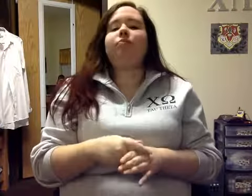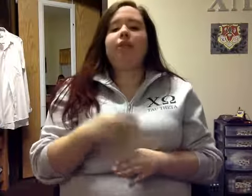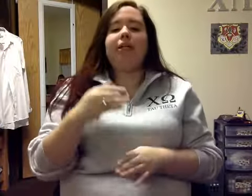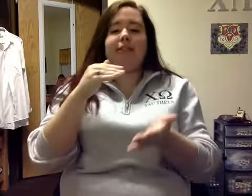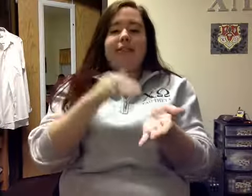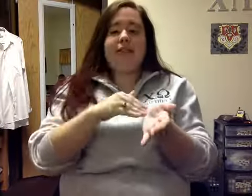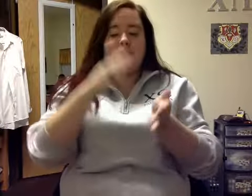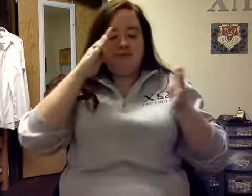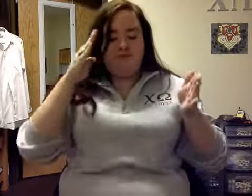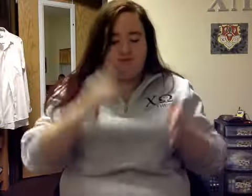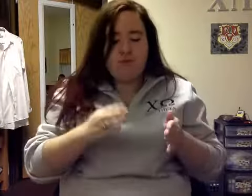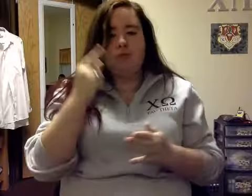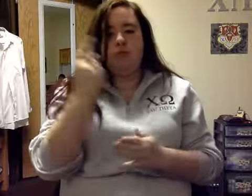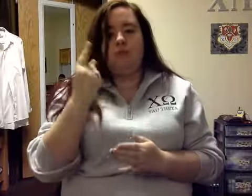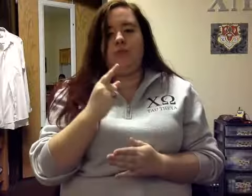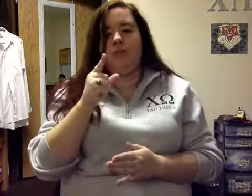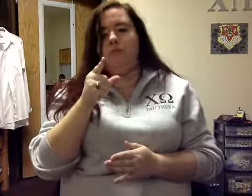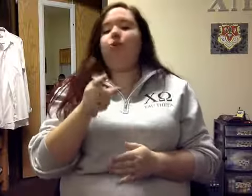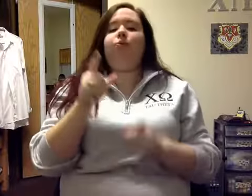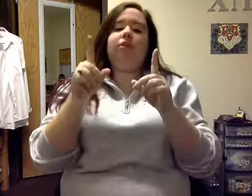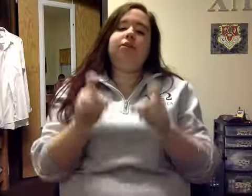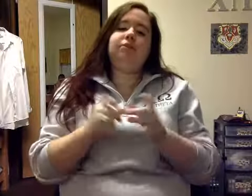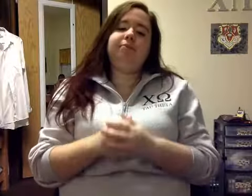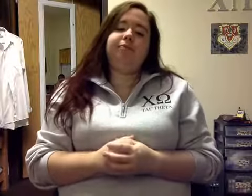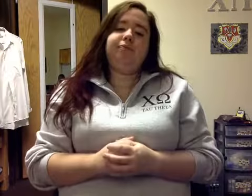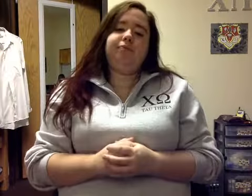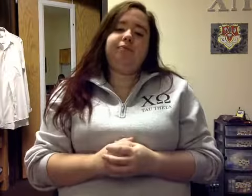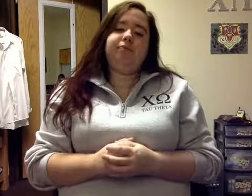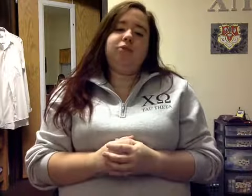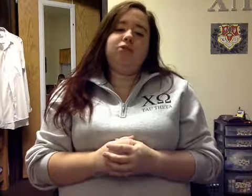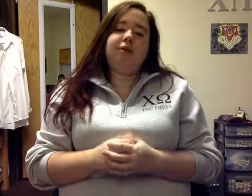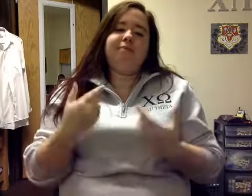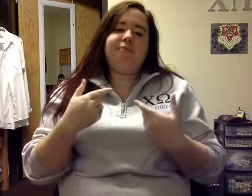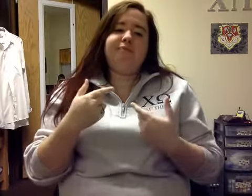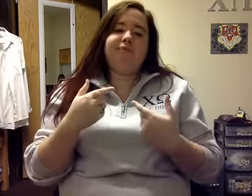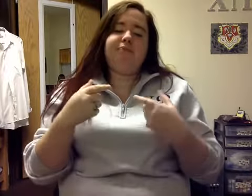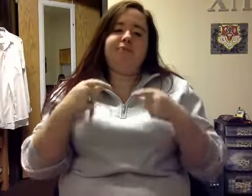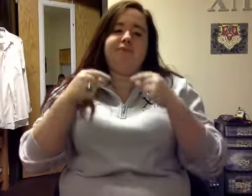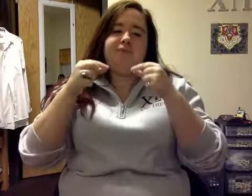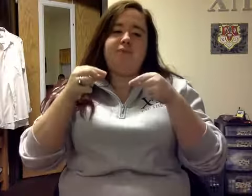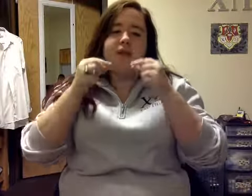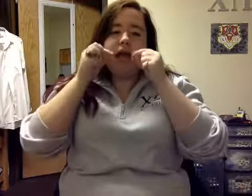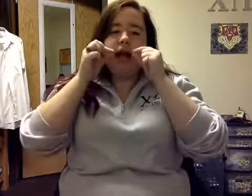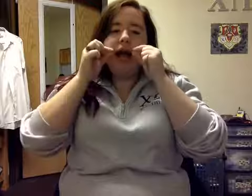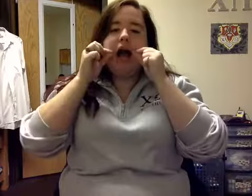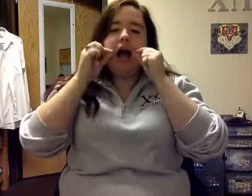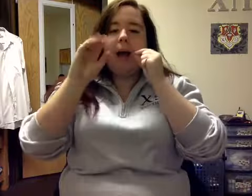you. He will have you insert a small bite block like this into your mouth, which you just gently bite with